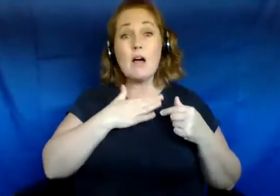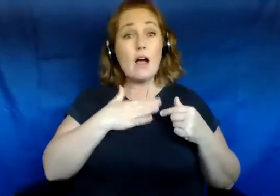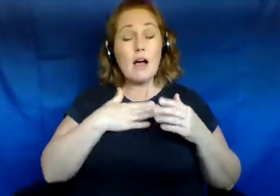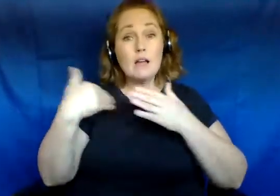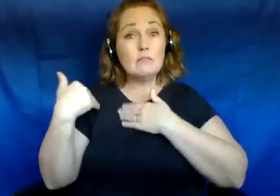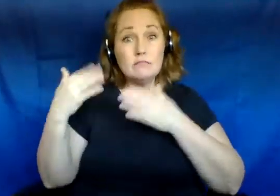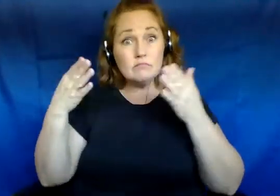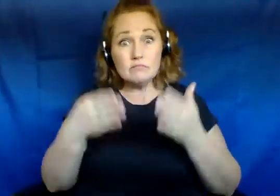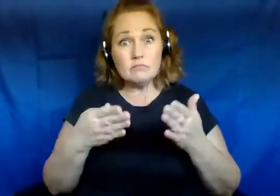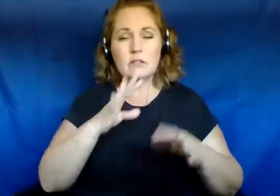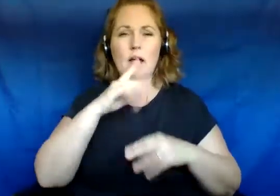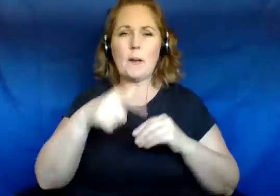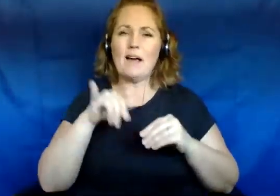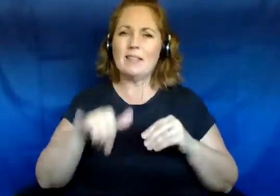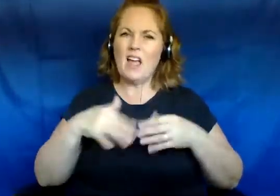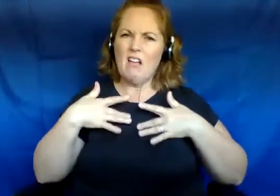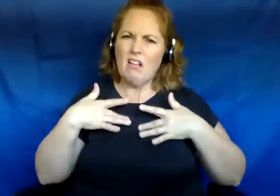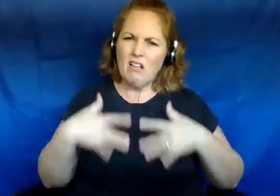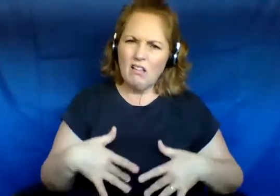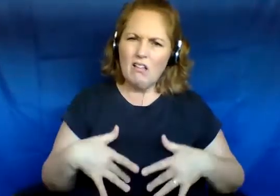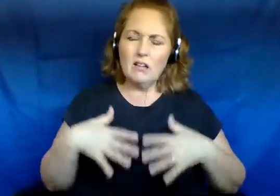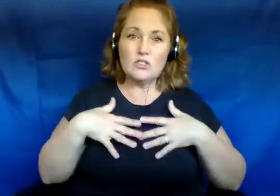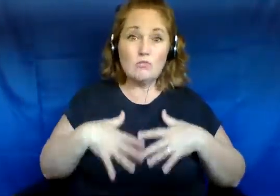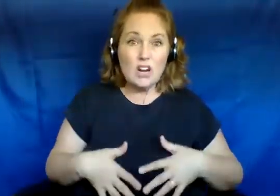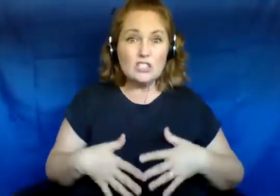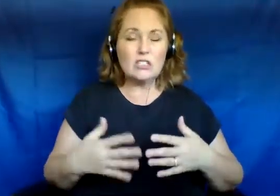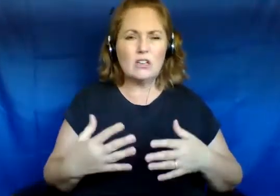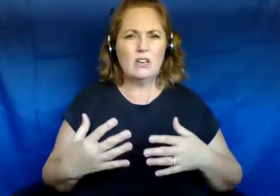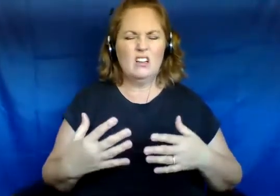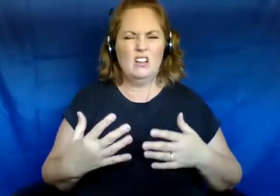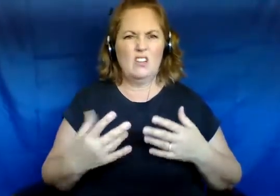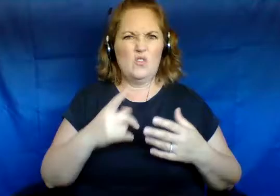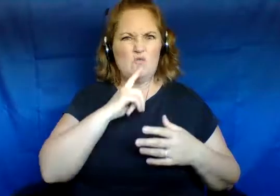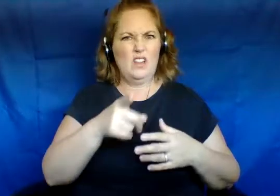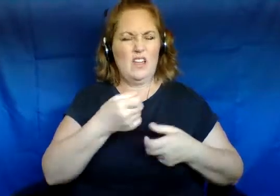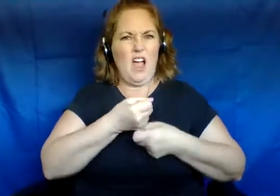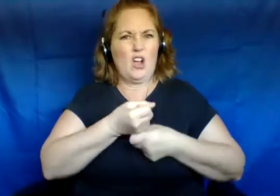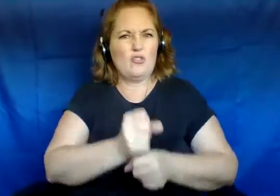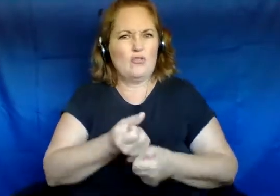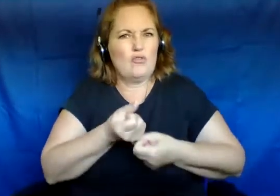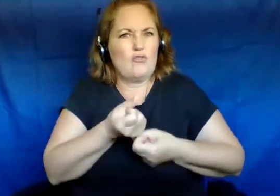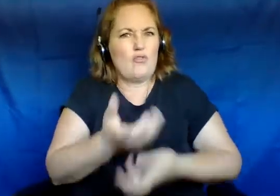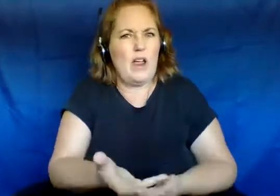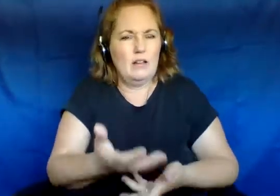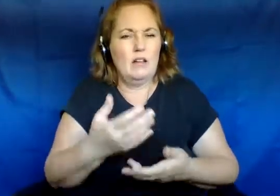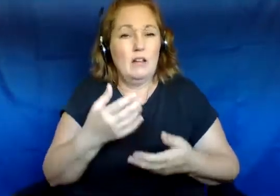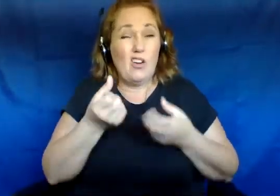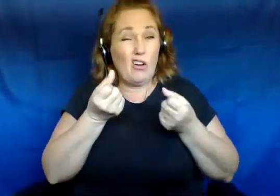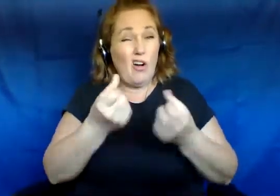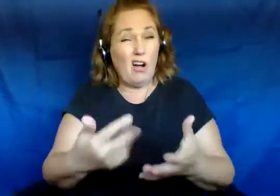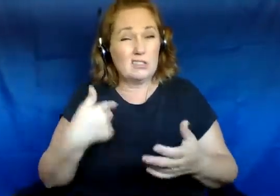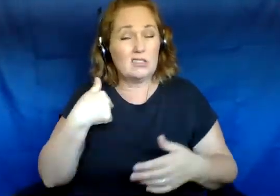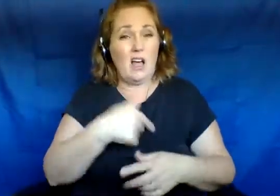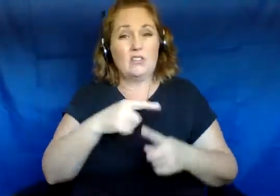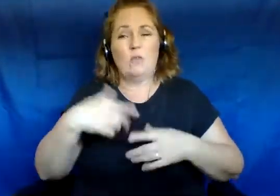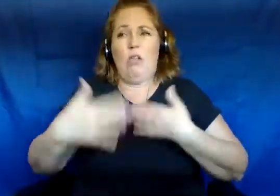the depression that we bring upon ourselves that causes us to be immobilized.